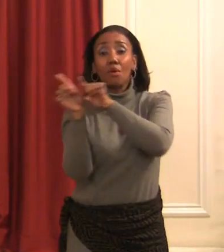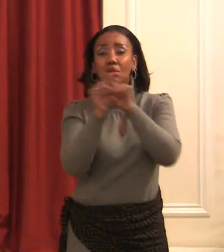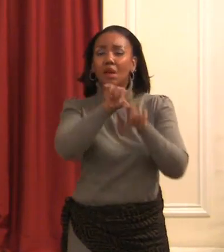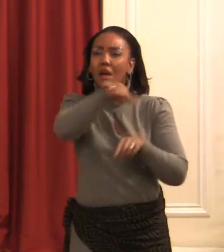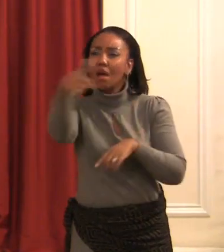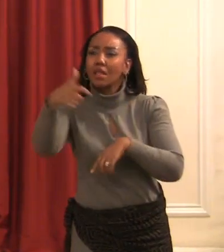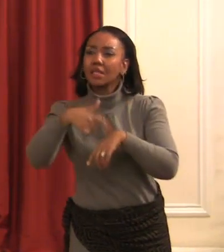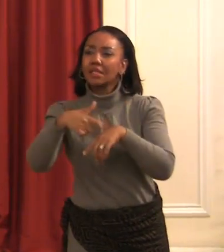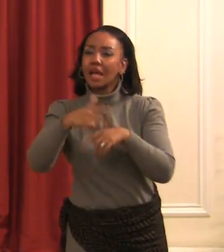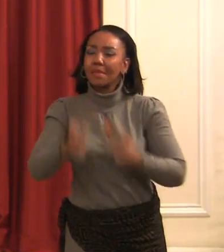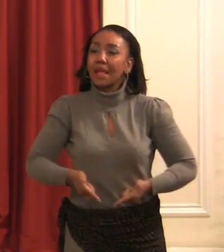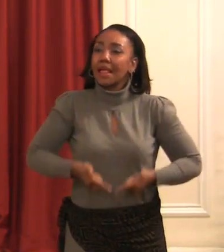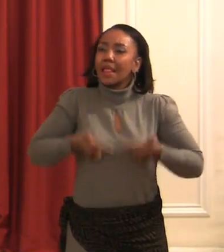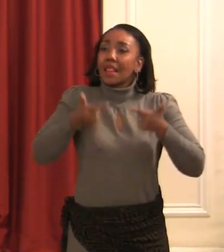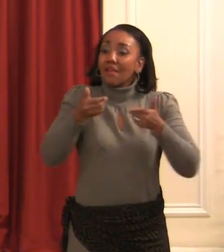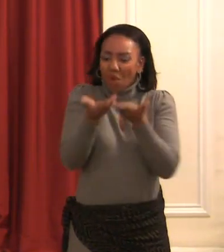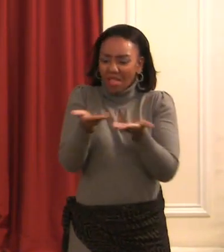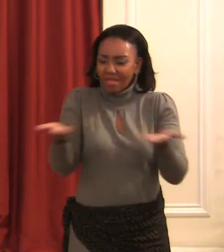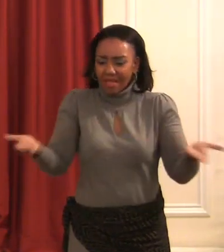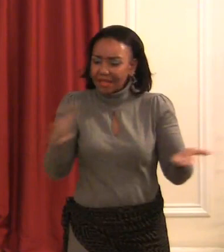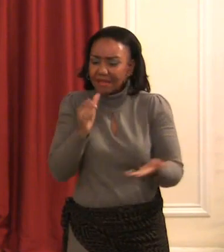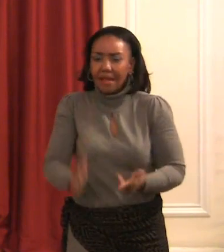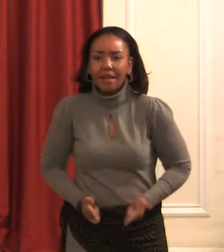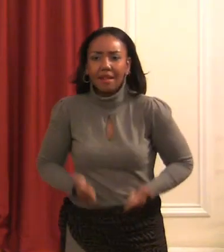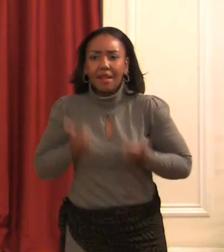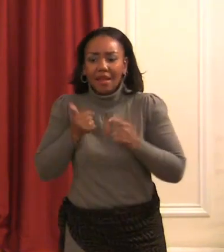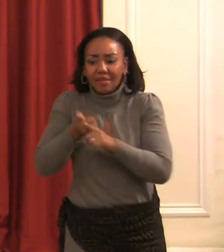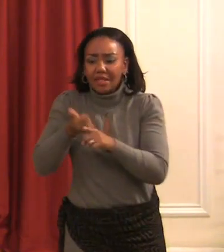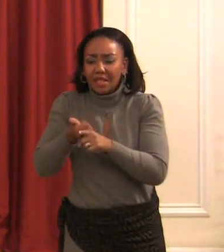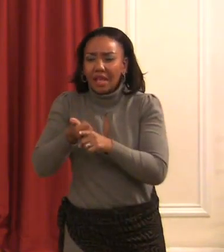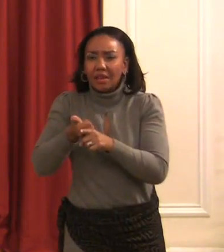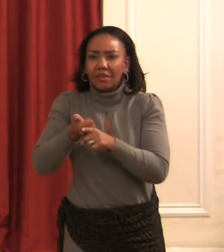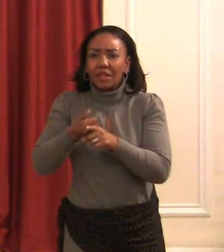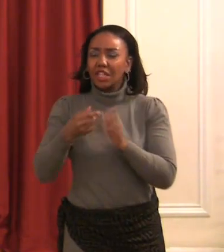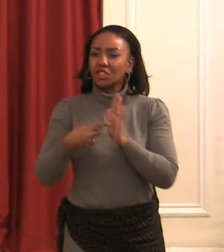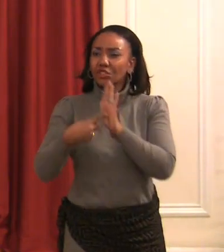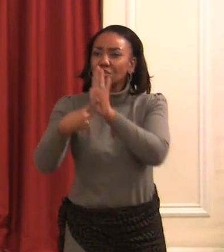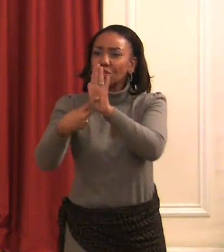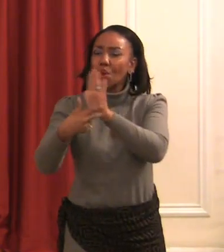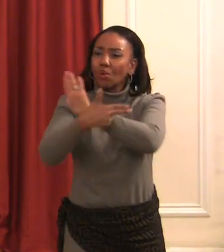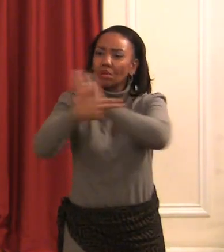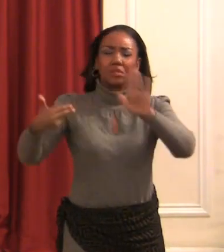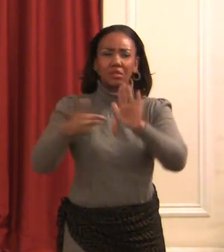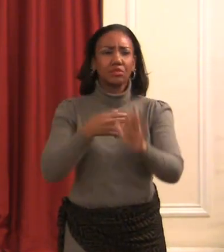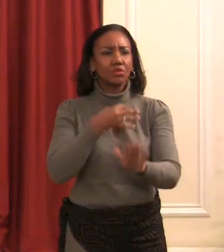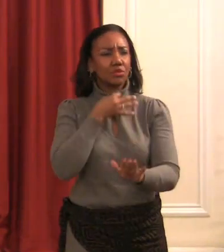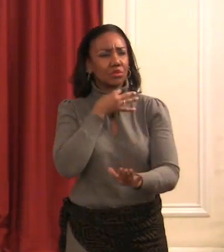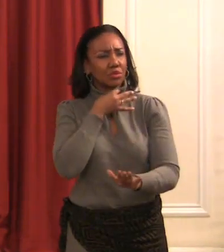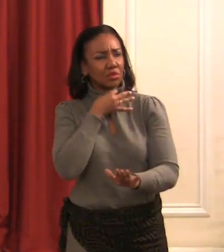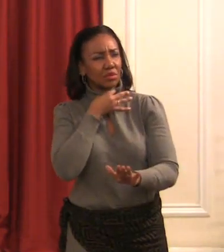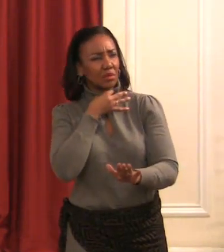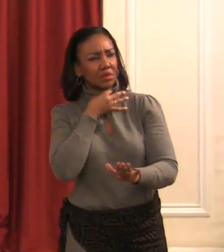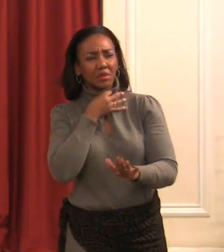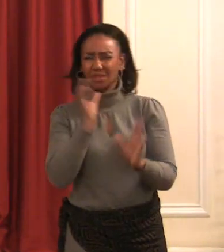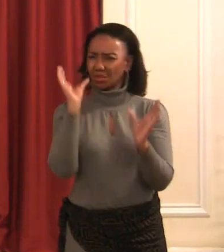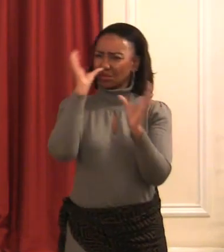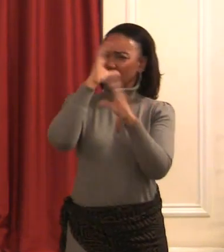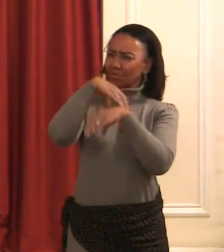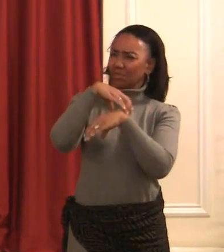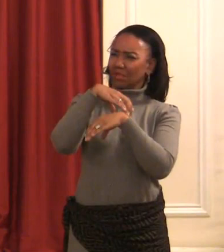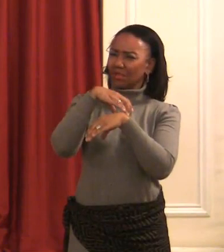forms and so-called inanimate objects, these displays have been labeled as curious,